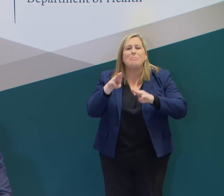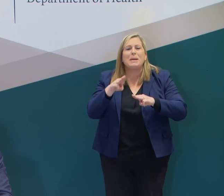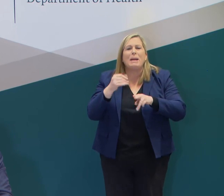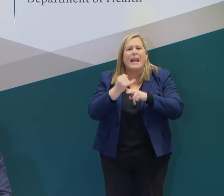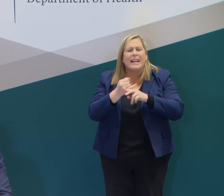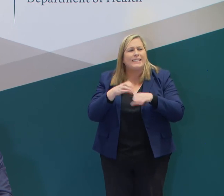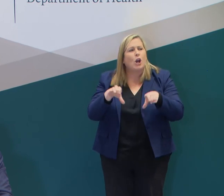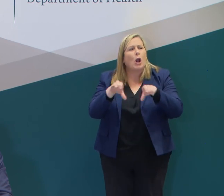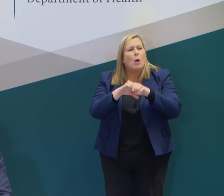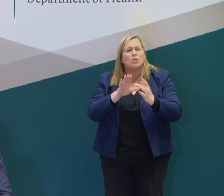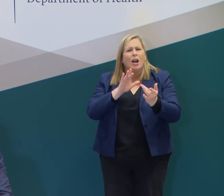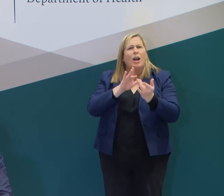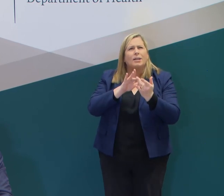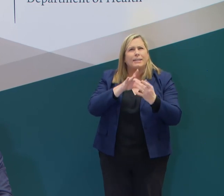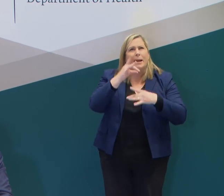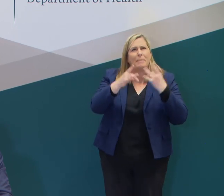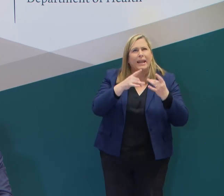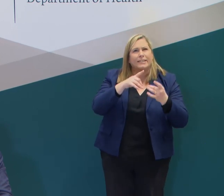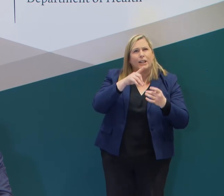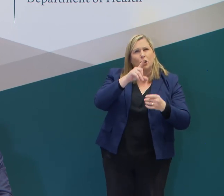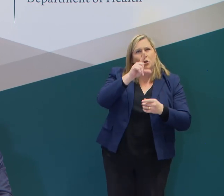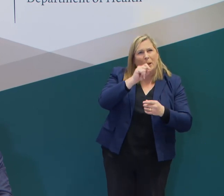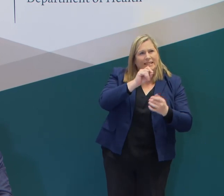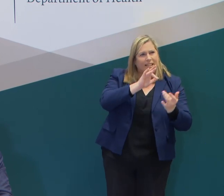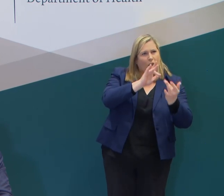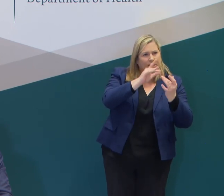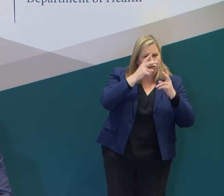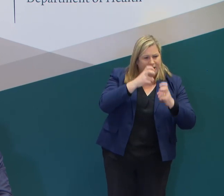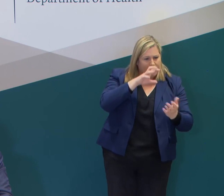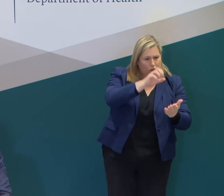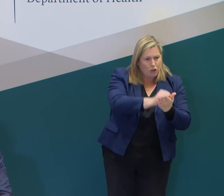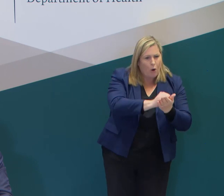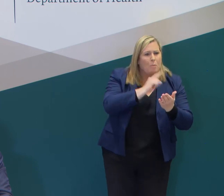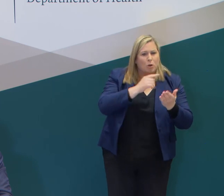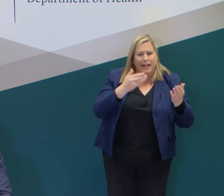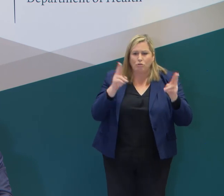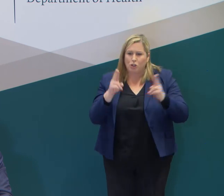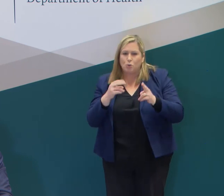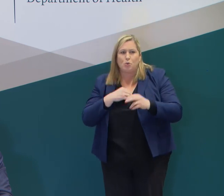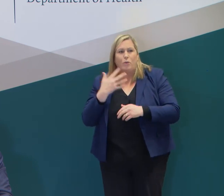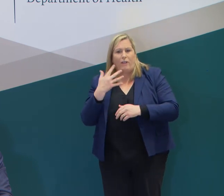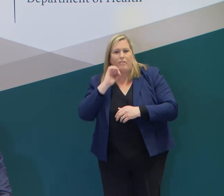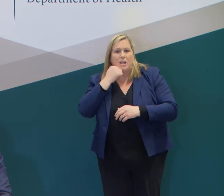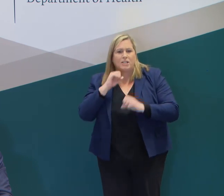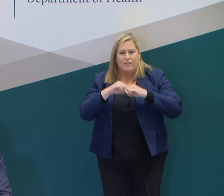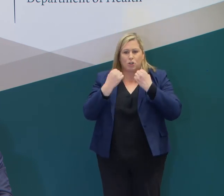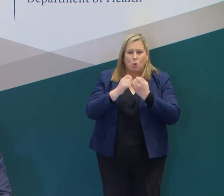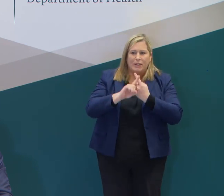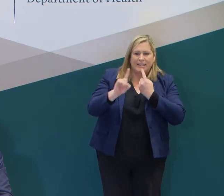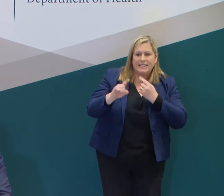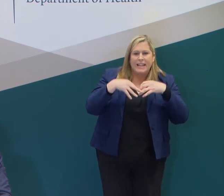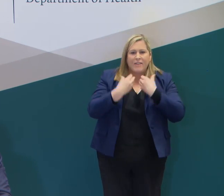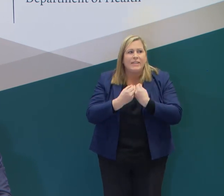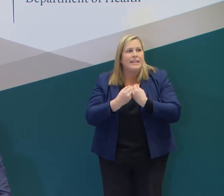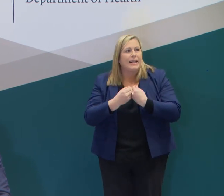or making 20 contacts, that's gone down to 5. So there are two reasonably positive bits of news, I would have thought. Now, given how